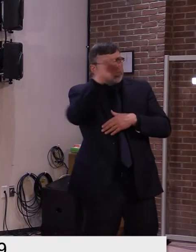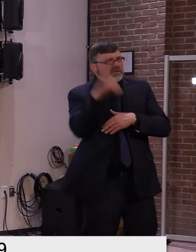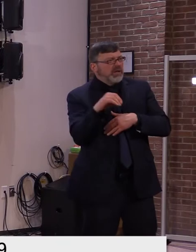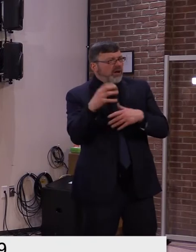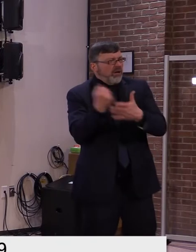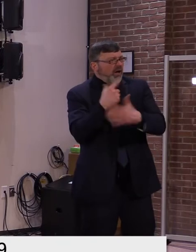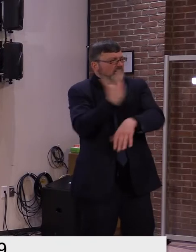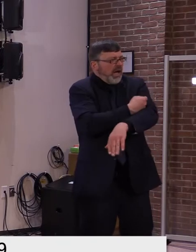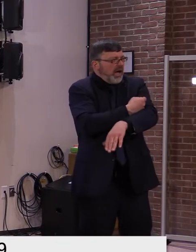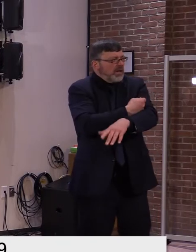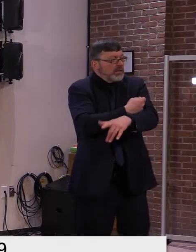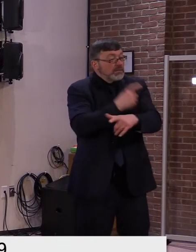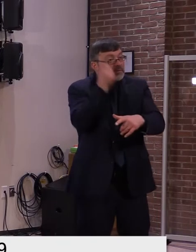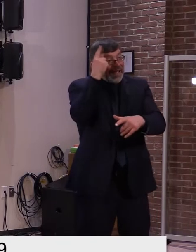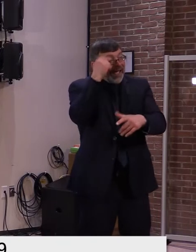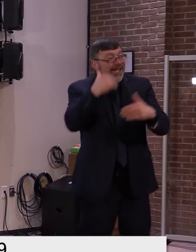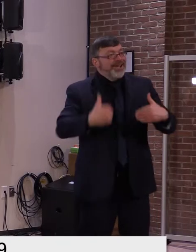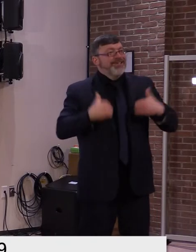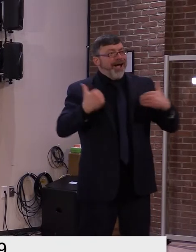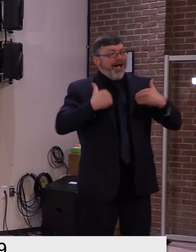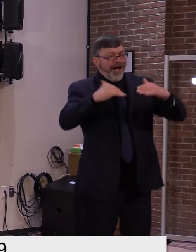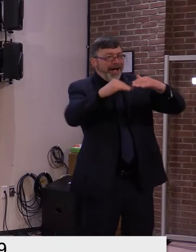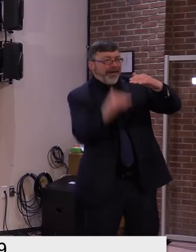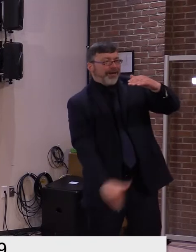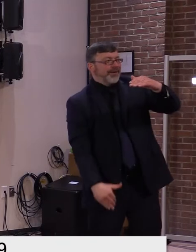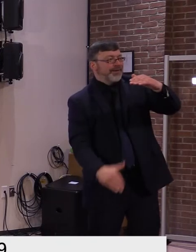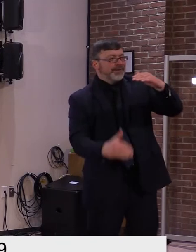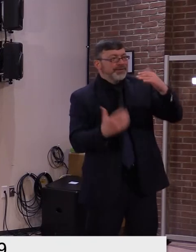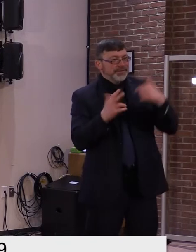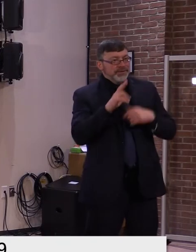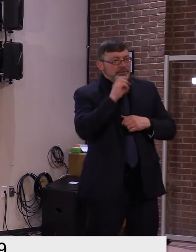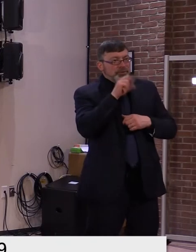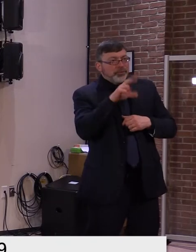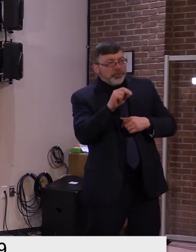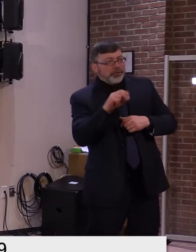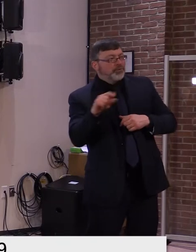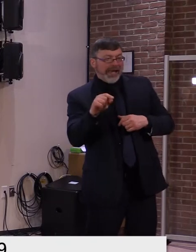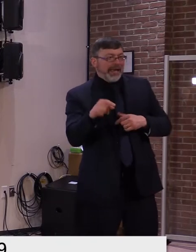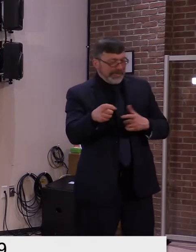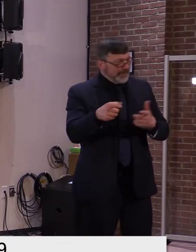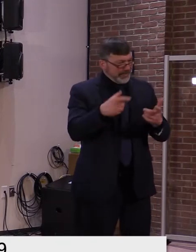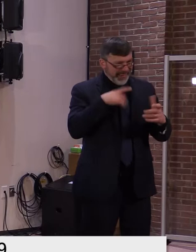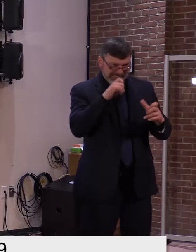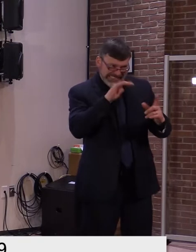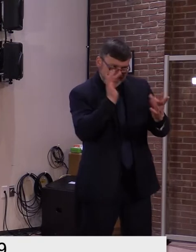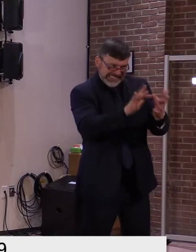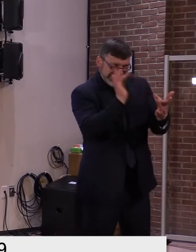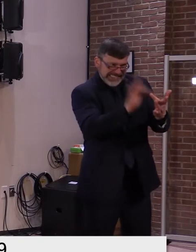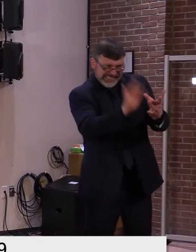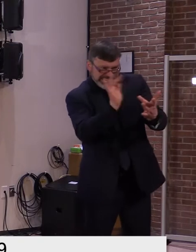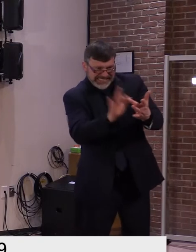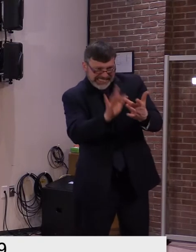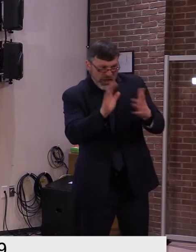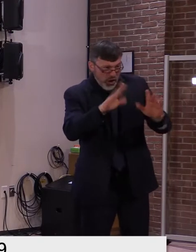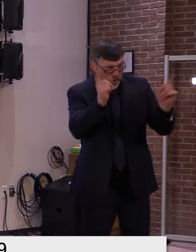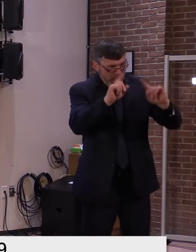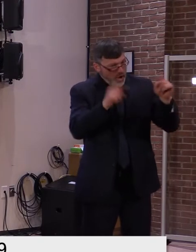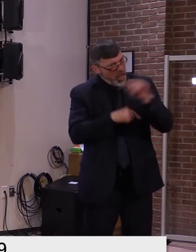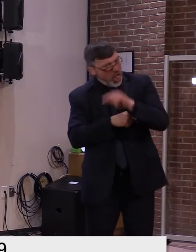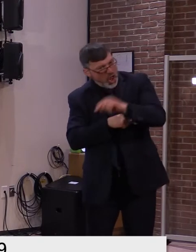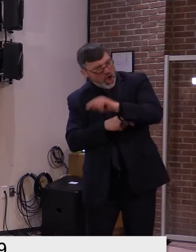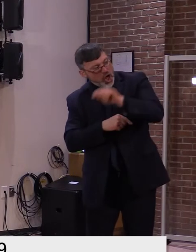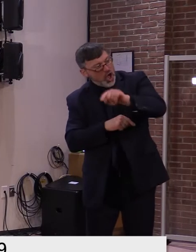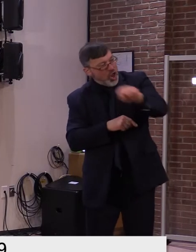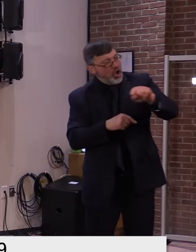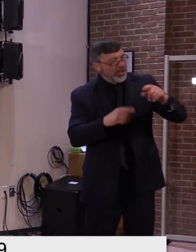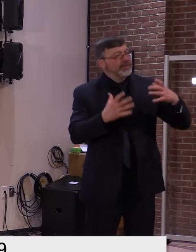we're anticipating that right now, and we're putting a plan together to do more educational outreach in terms of vaccines